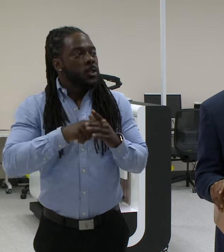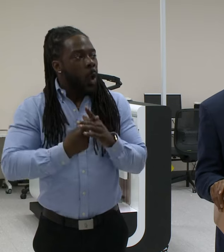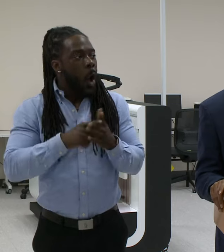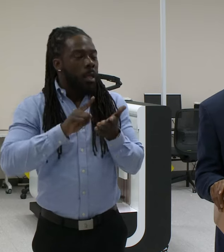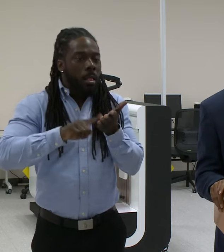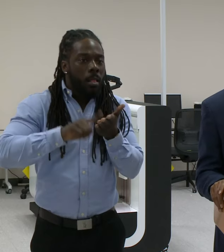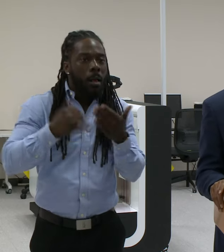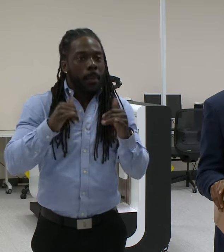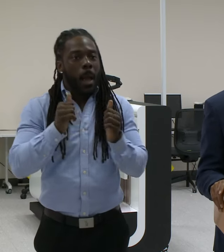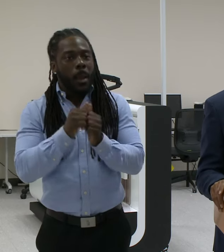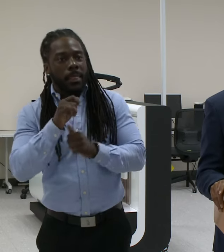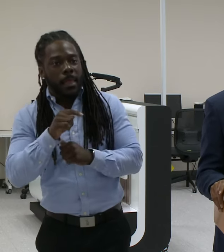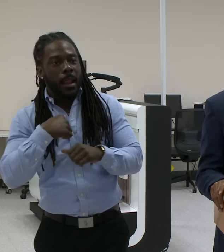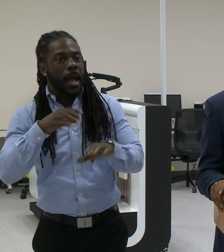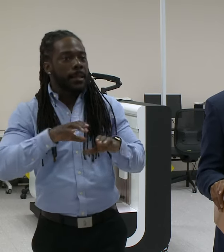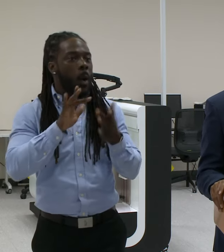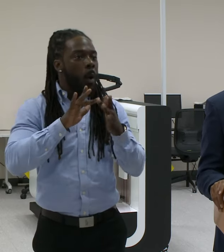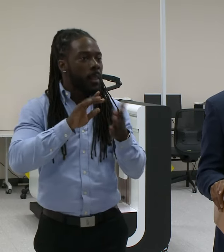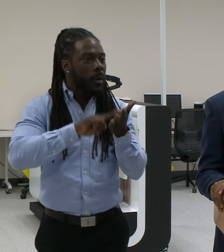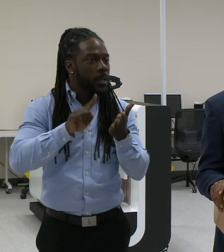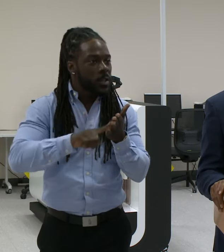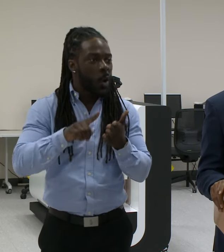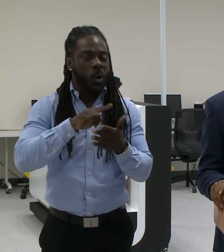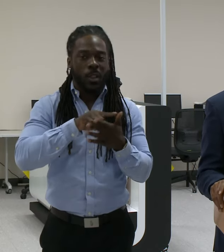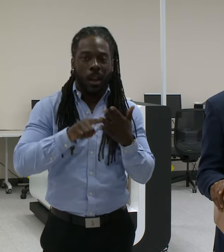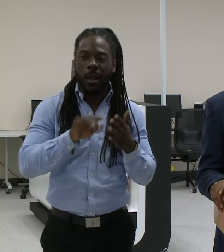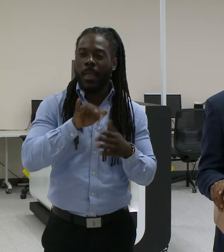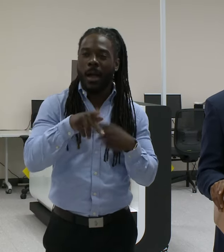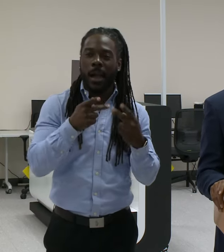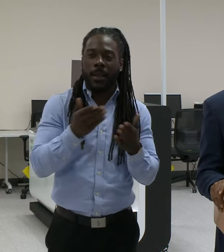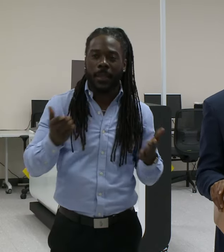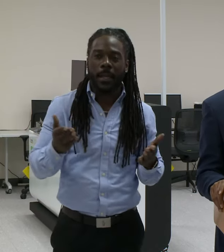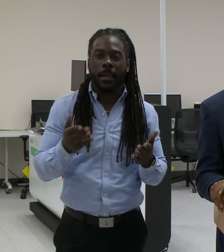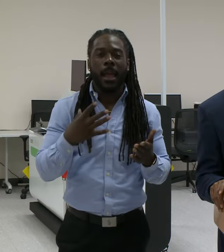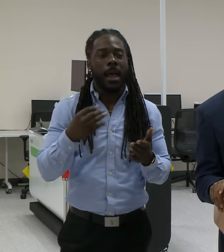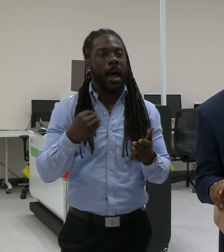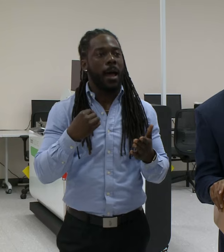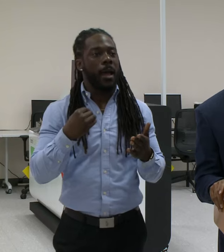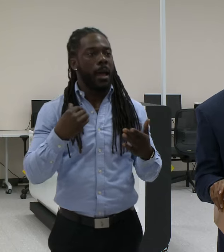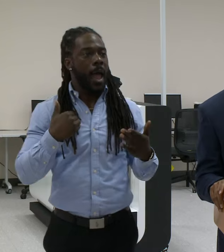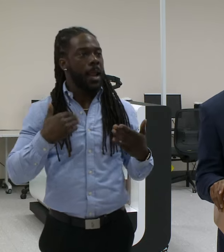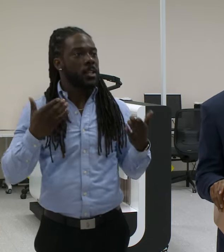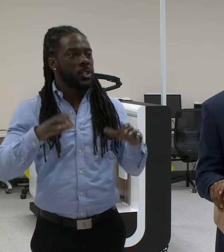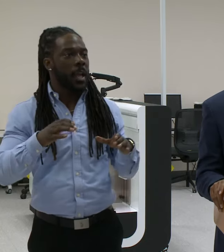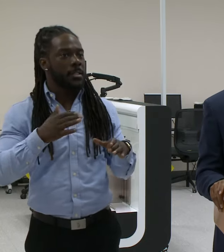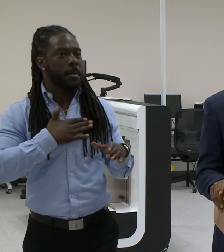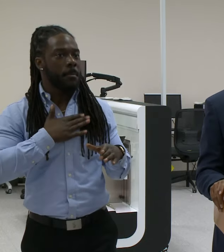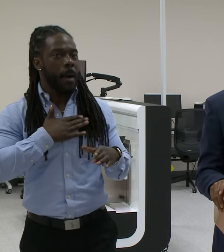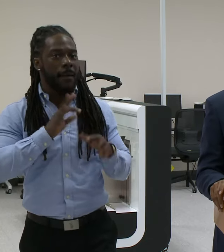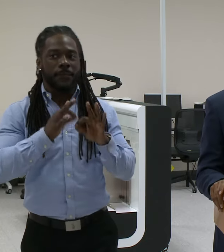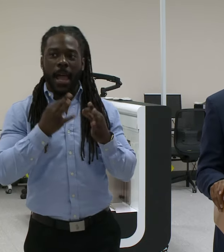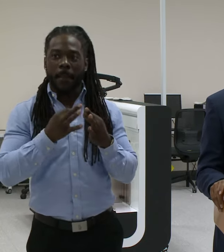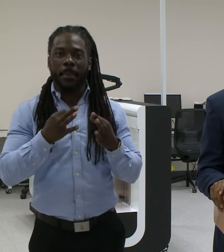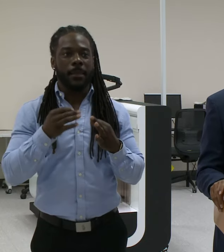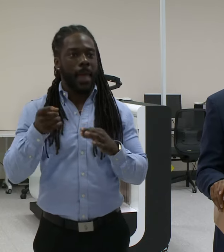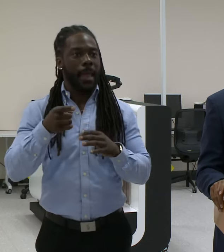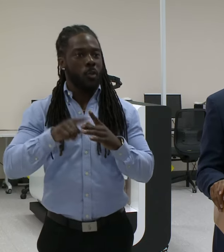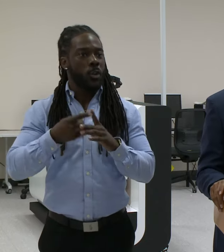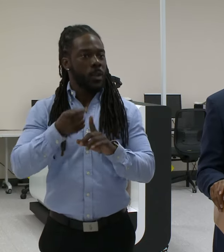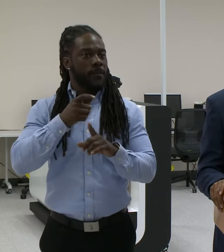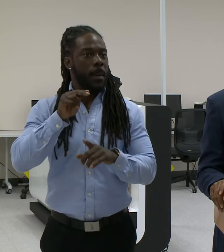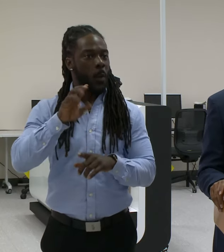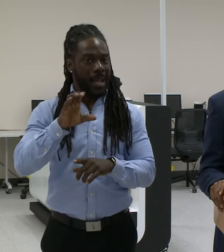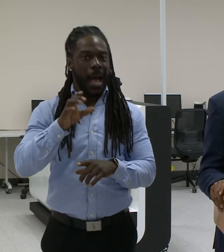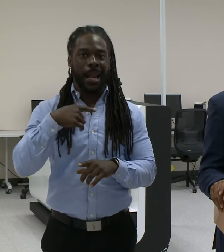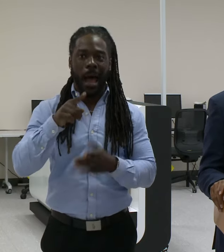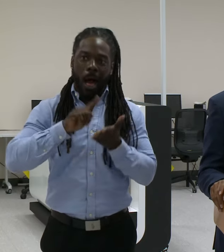with it, and I did online research and the like, and I got a chance to go. My family's originally from North Carolina, and I got